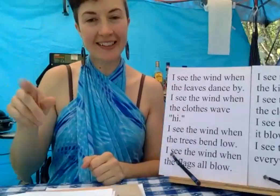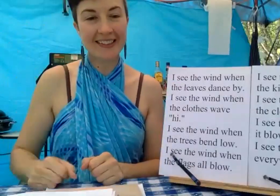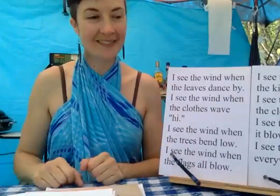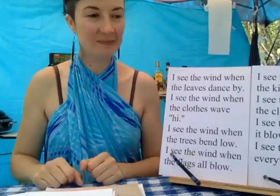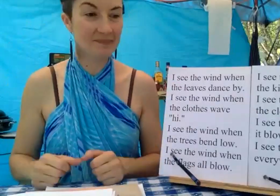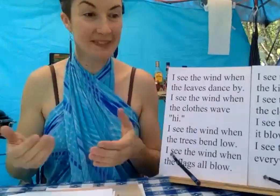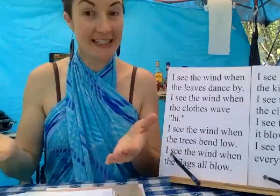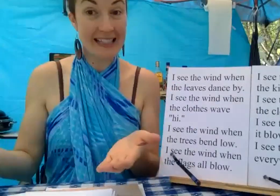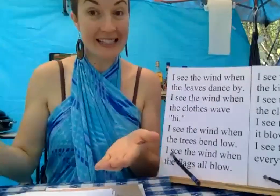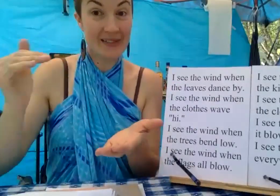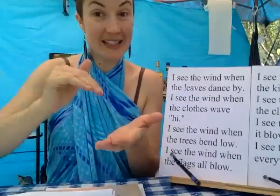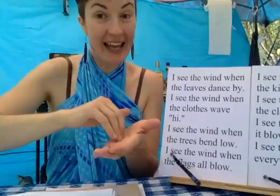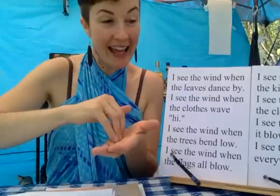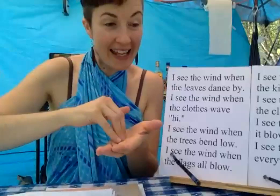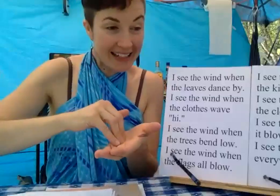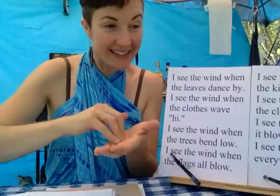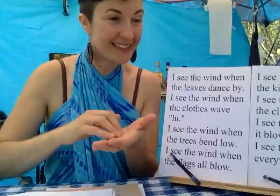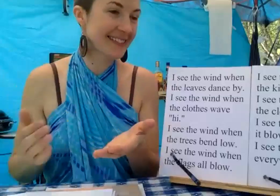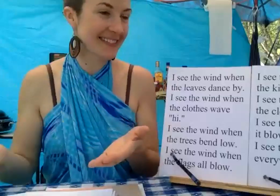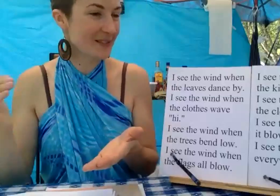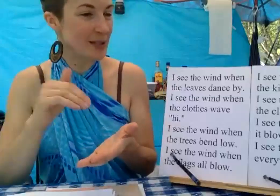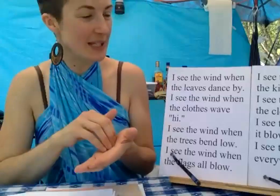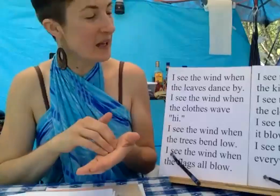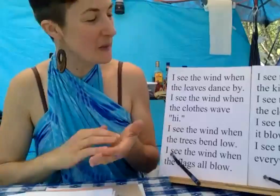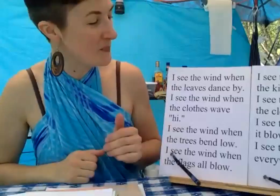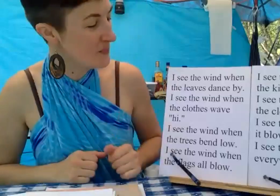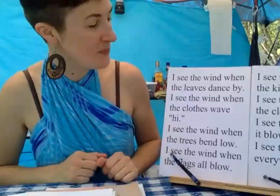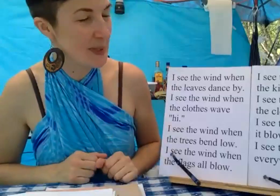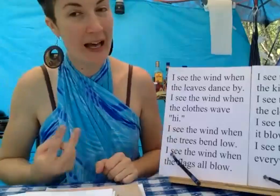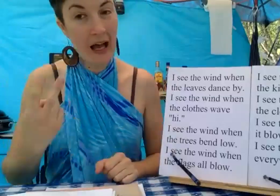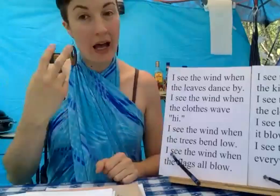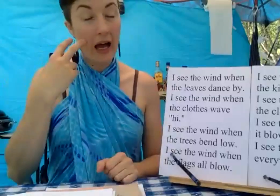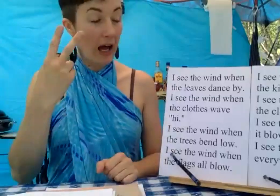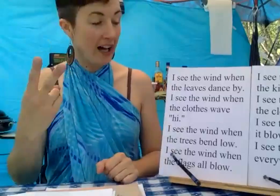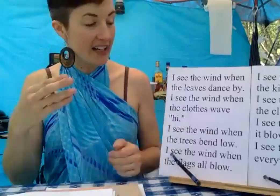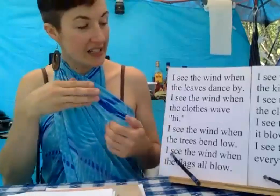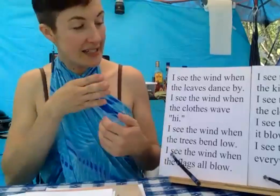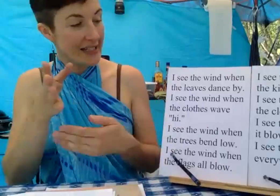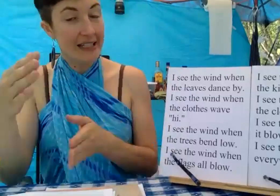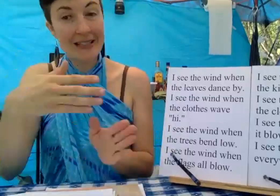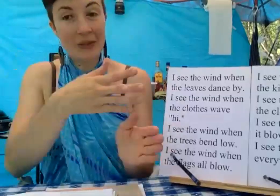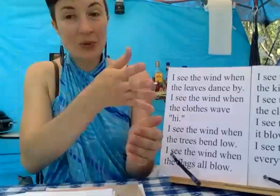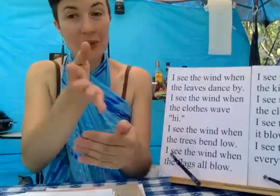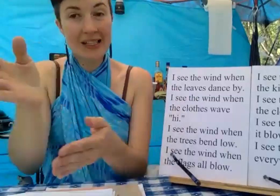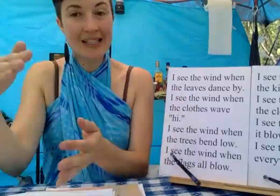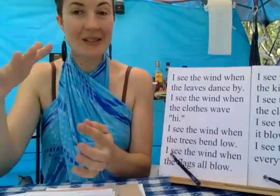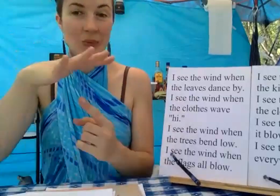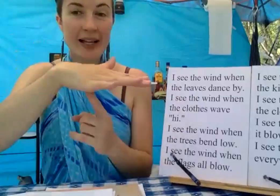everywhere. Let's do it again. One more time. I see the wind when